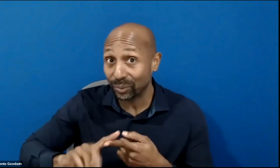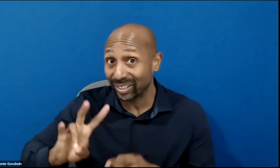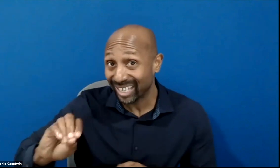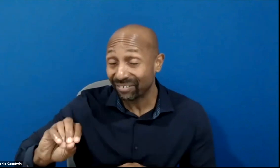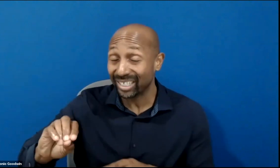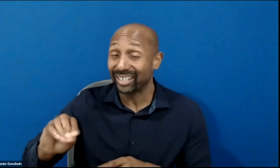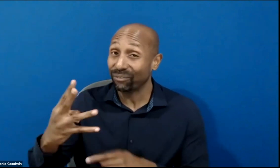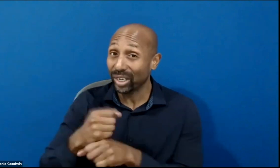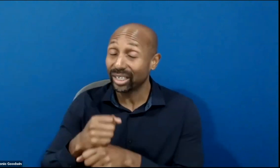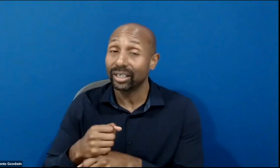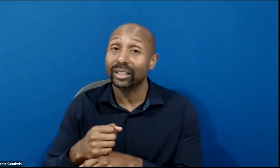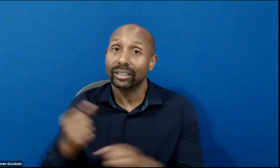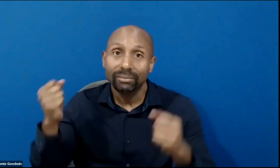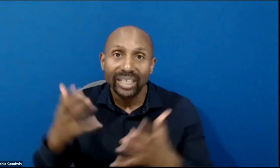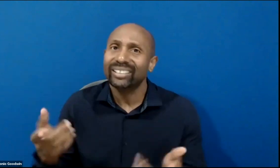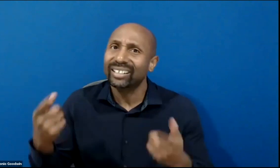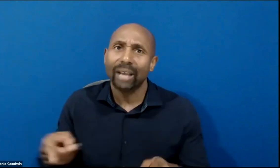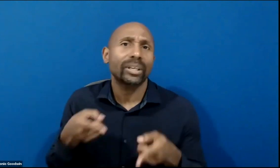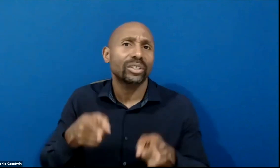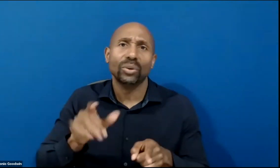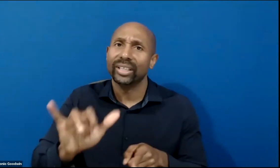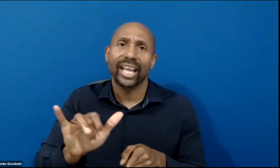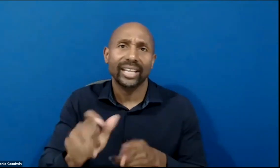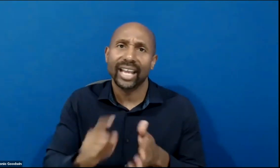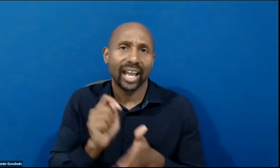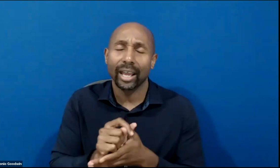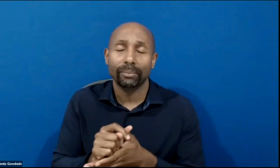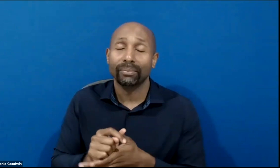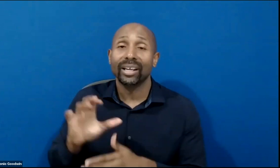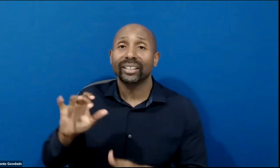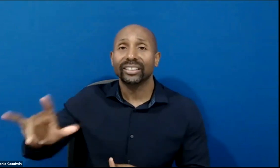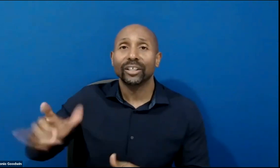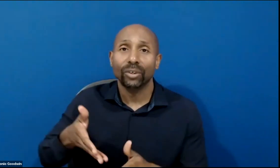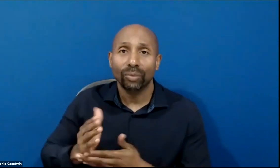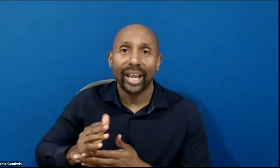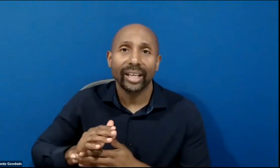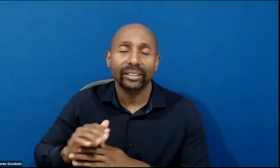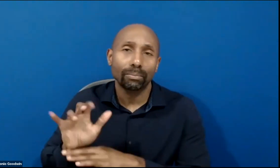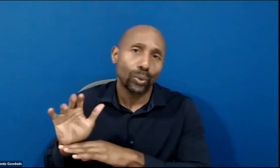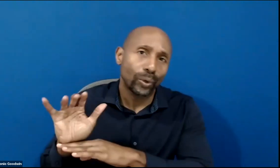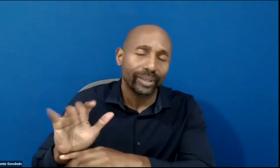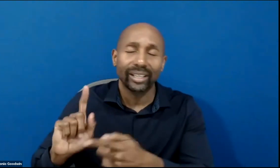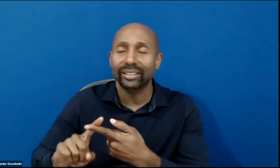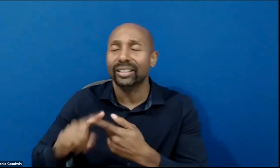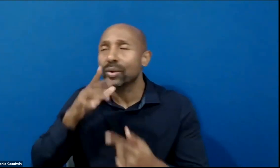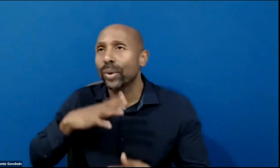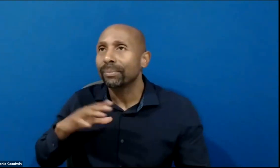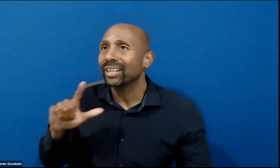United States. Civil rights movement, women's lib movements,